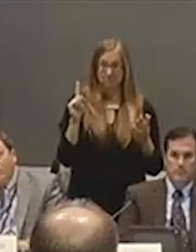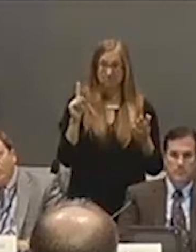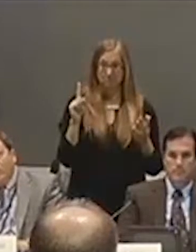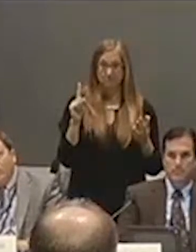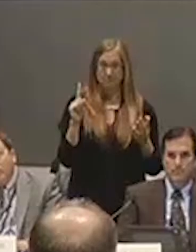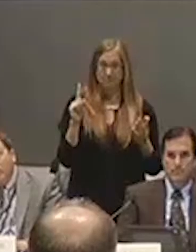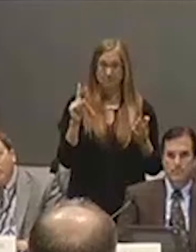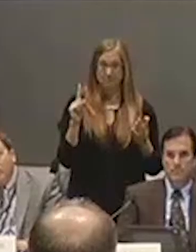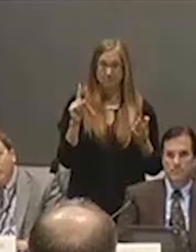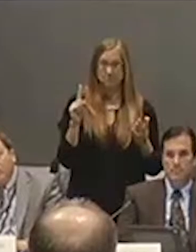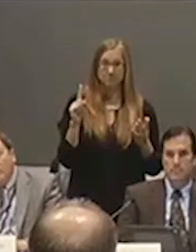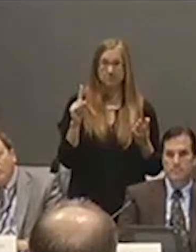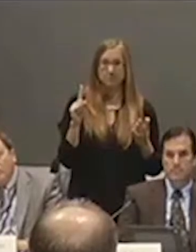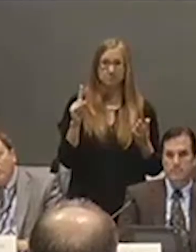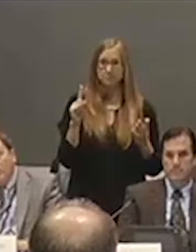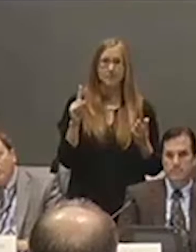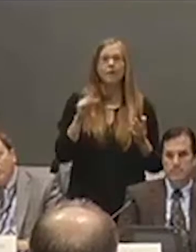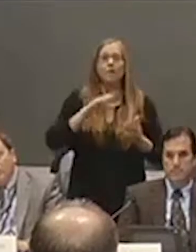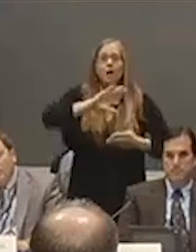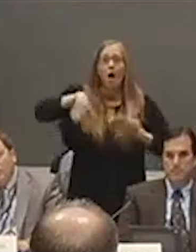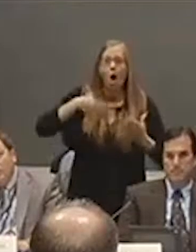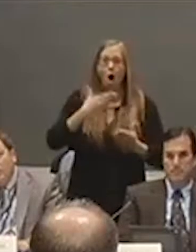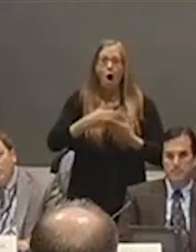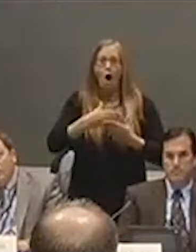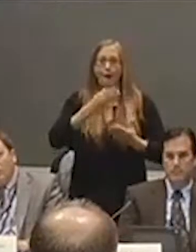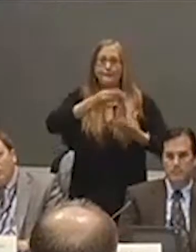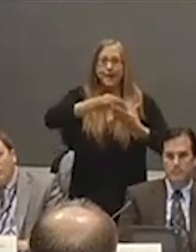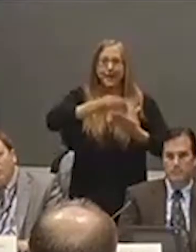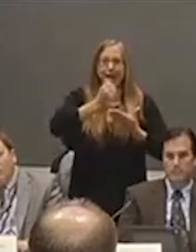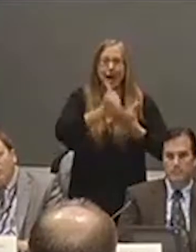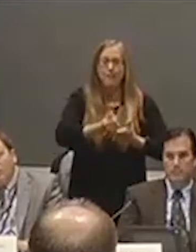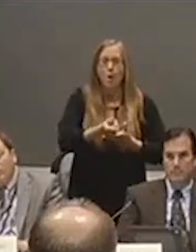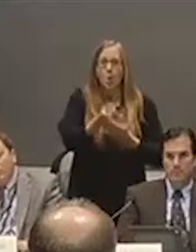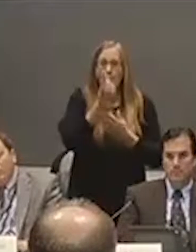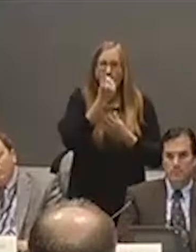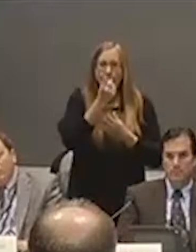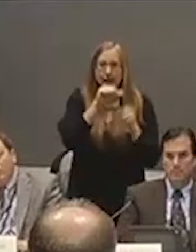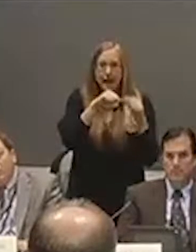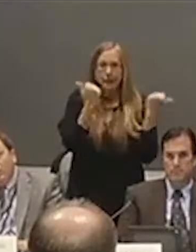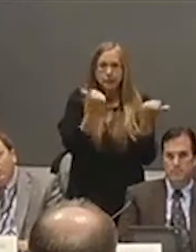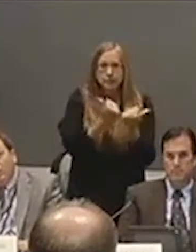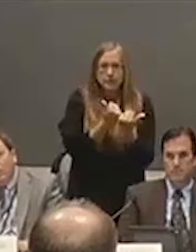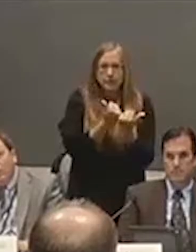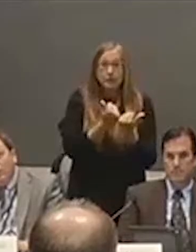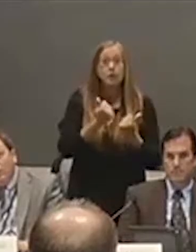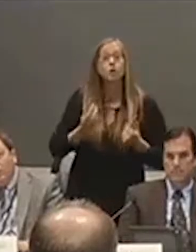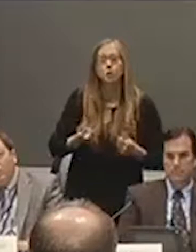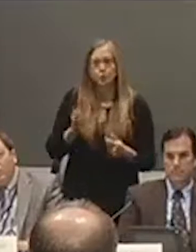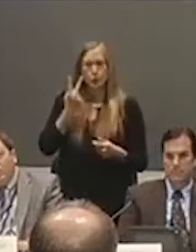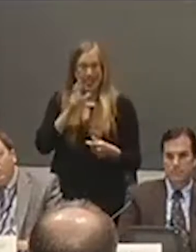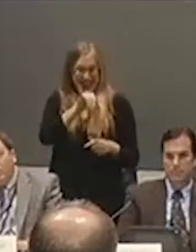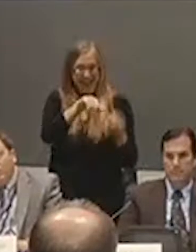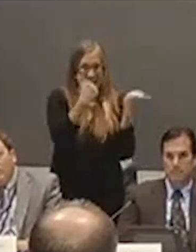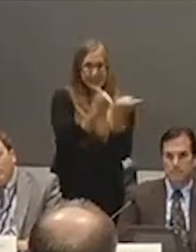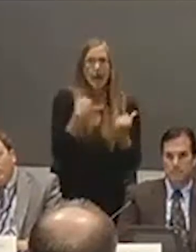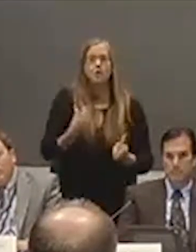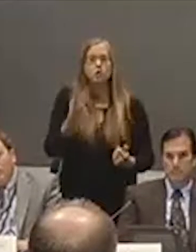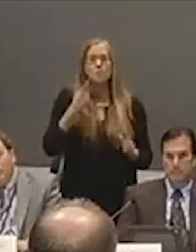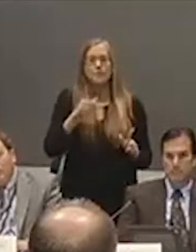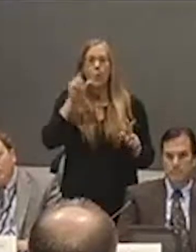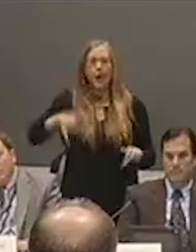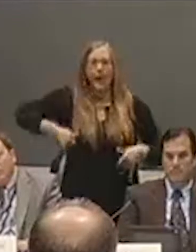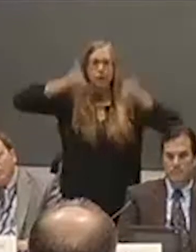for the residents of Flint came through one channel where I believe there were two people manning the phones. And